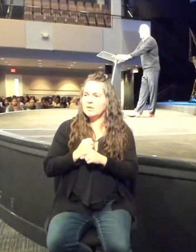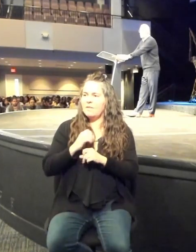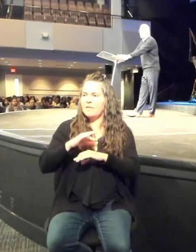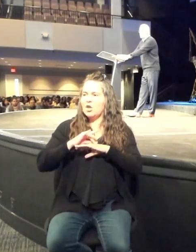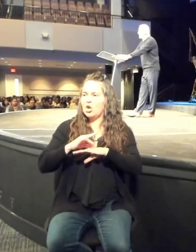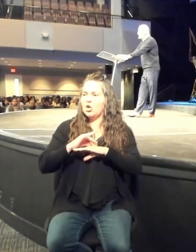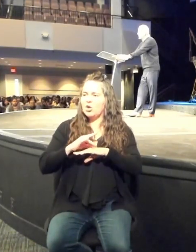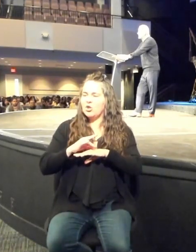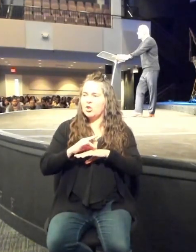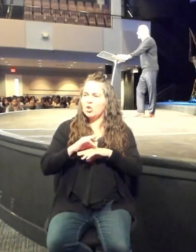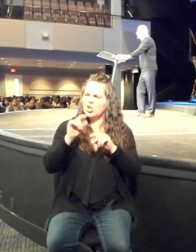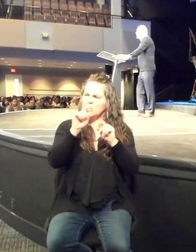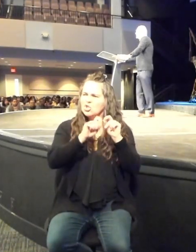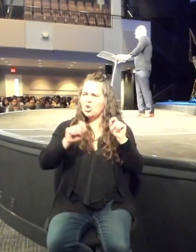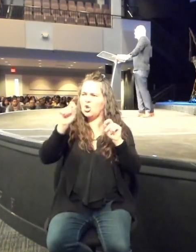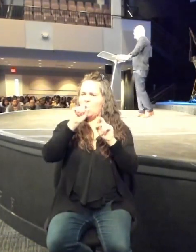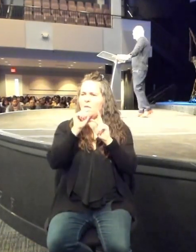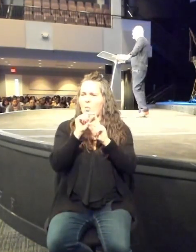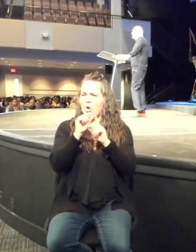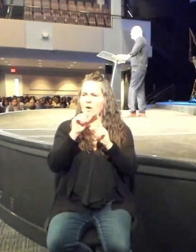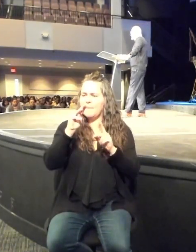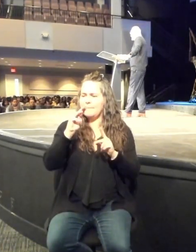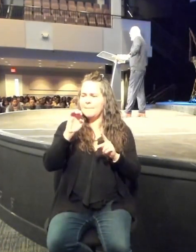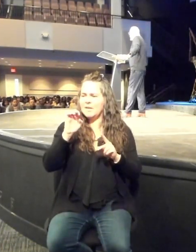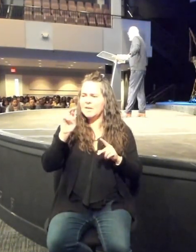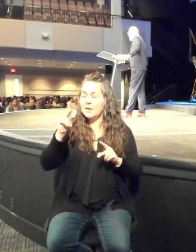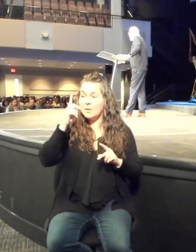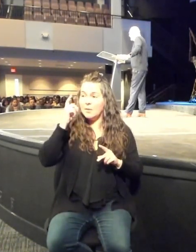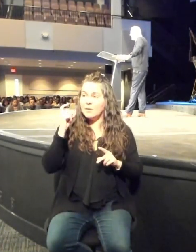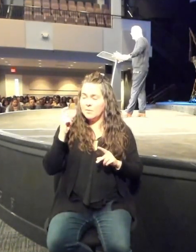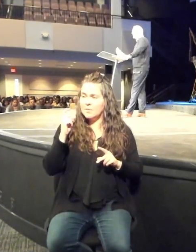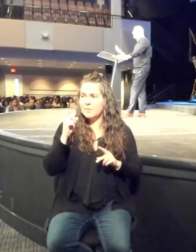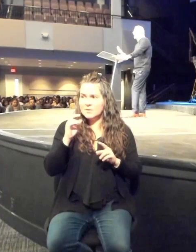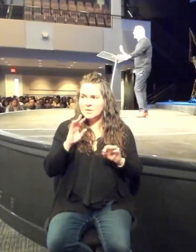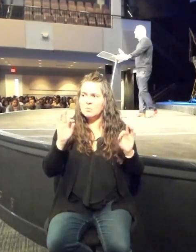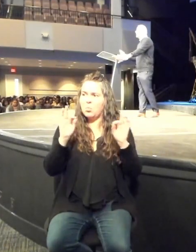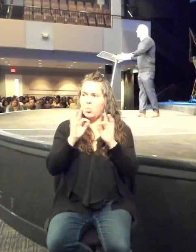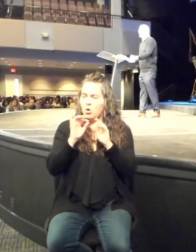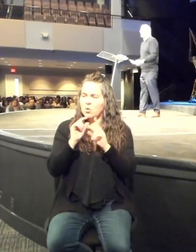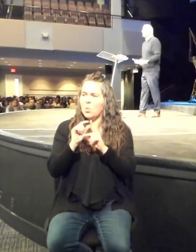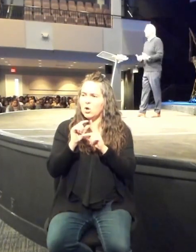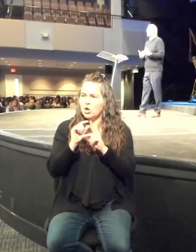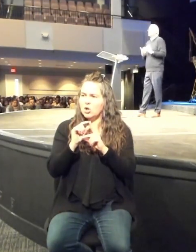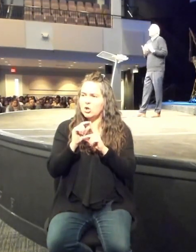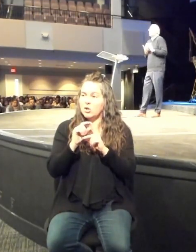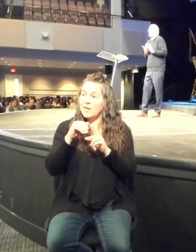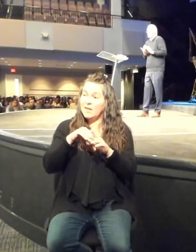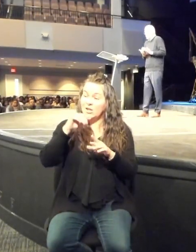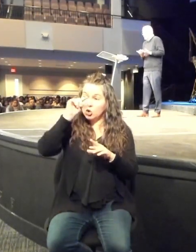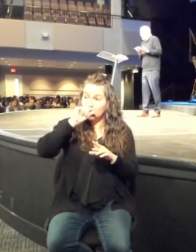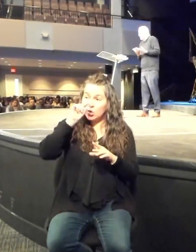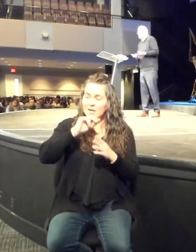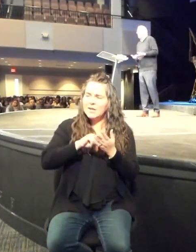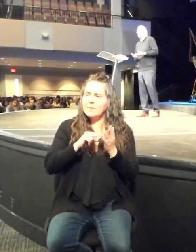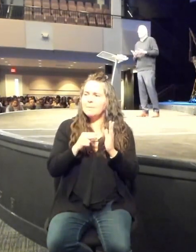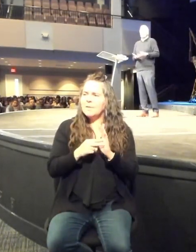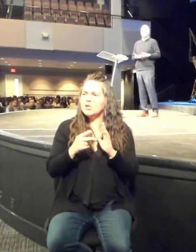the word meek, because that's a very important word. The Greek word is praus, and that word praus literally means to be gentle or to be